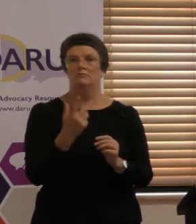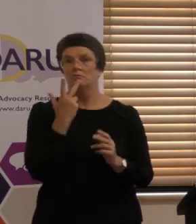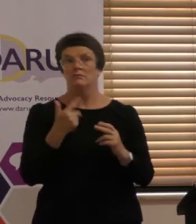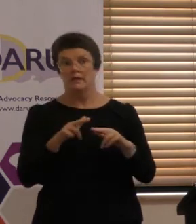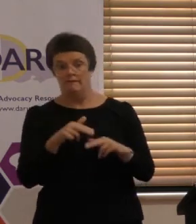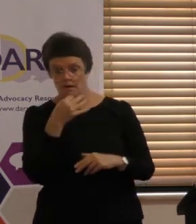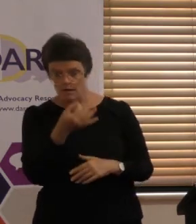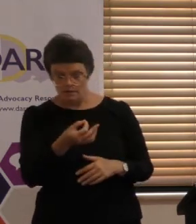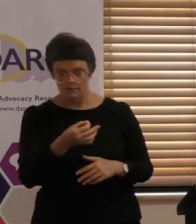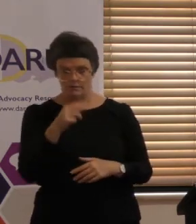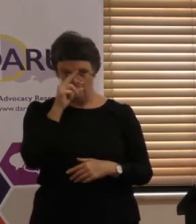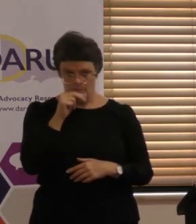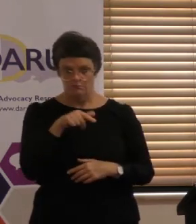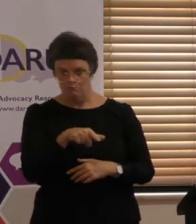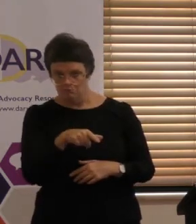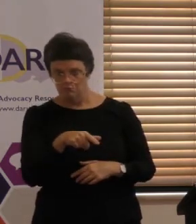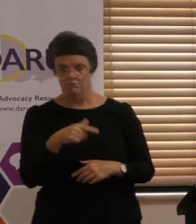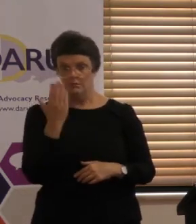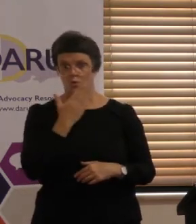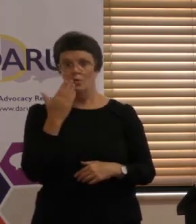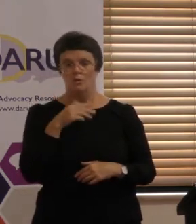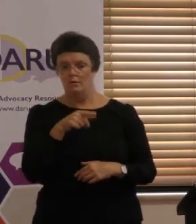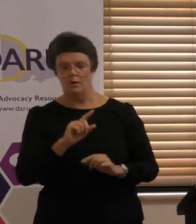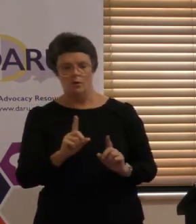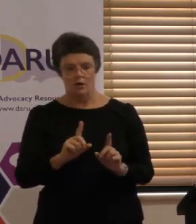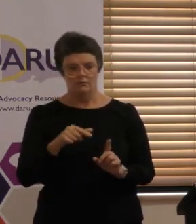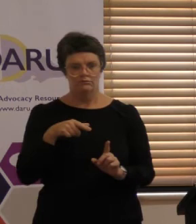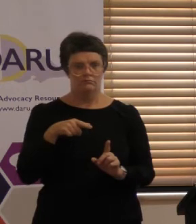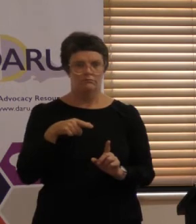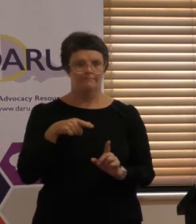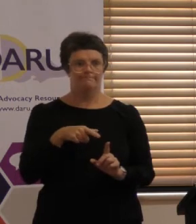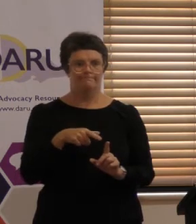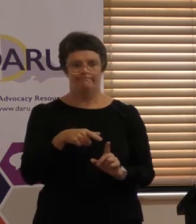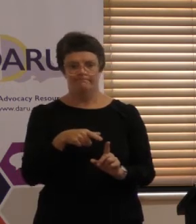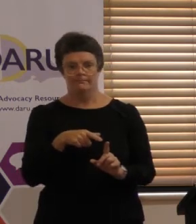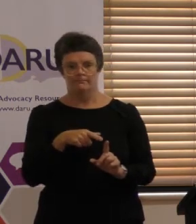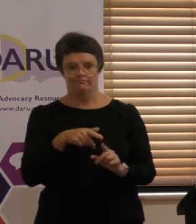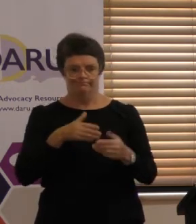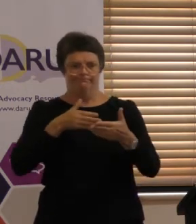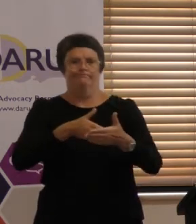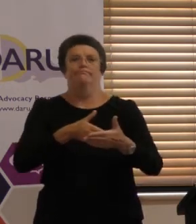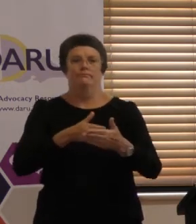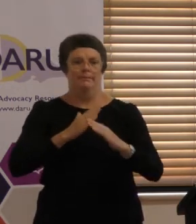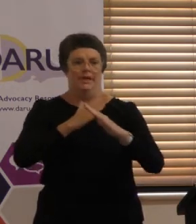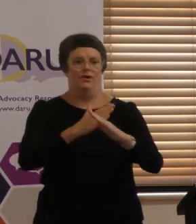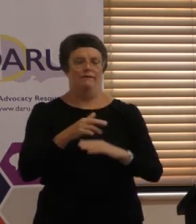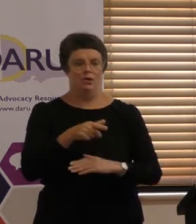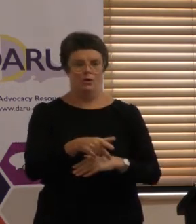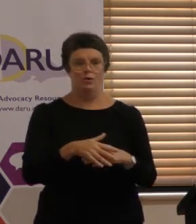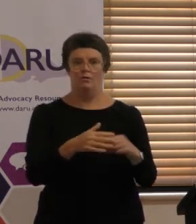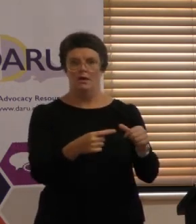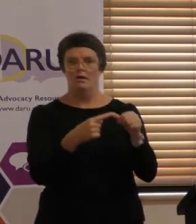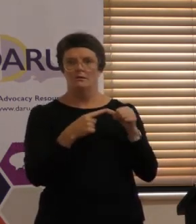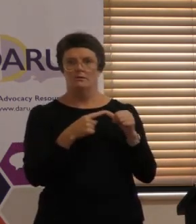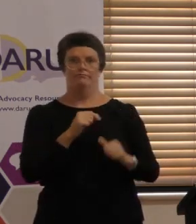people who are in schools what it is that is one of the main barriers, immediately the first answer will